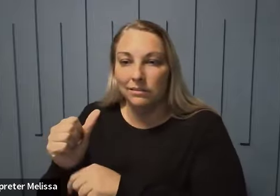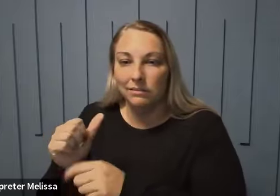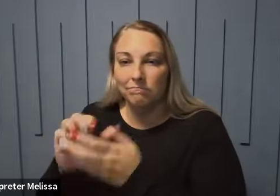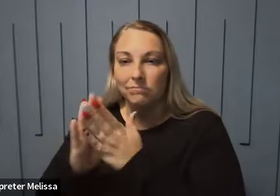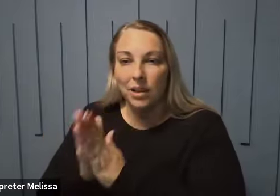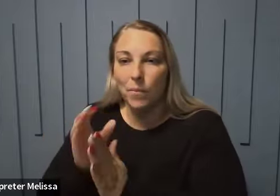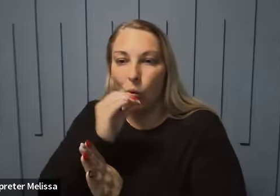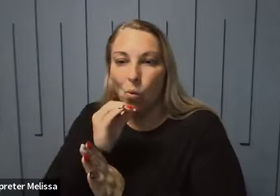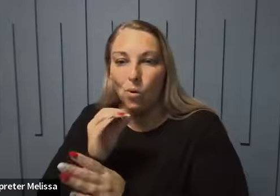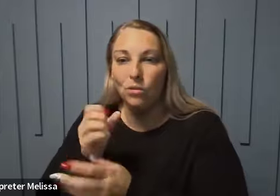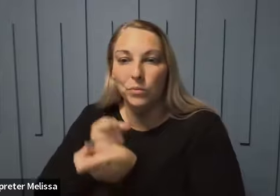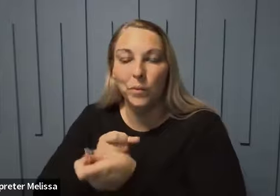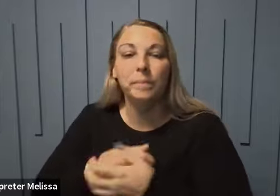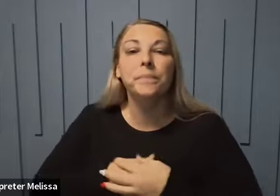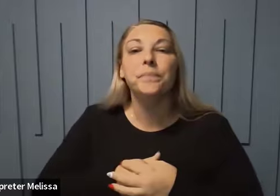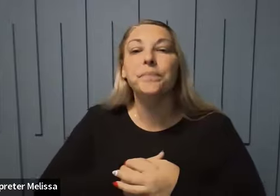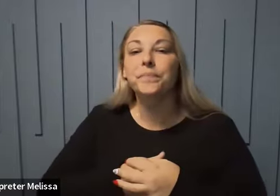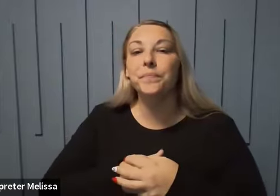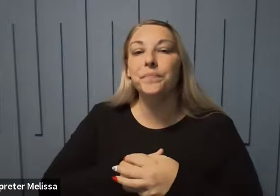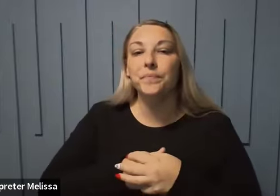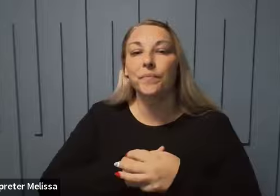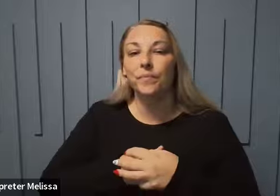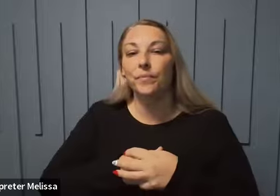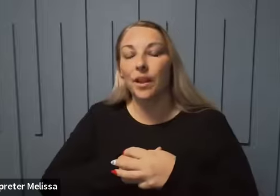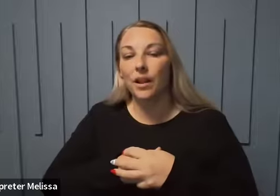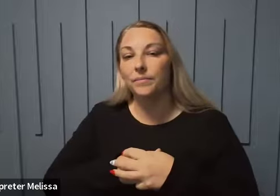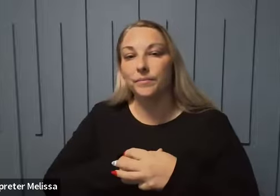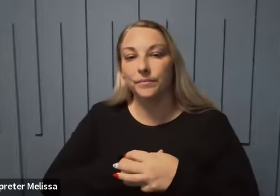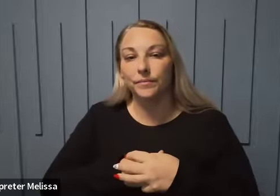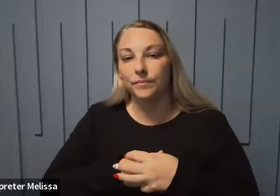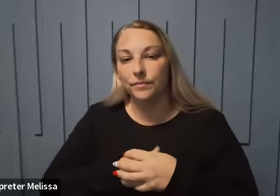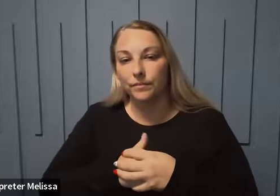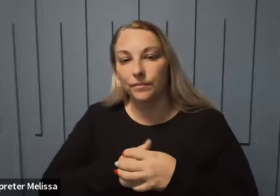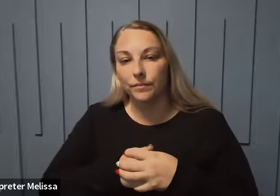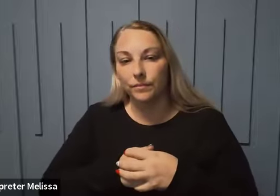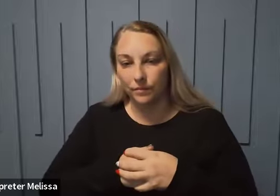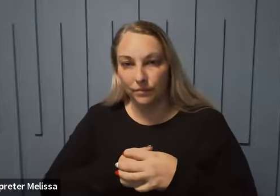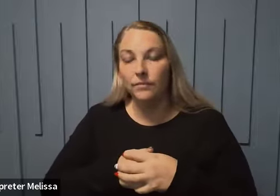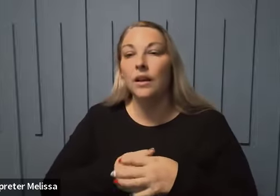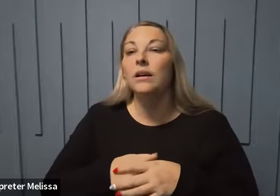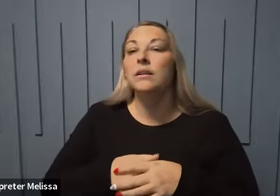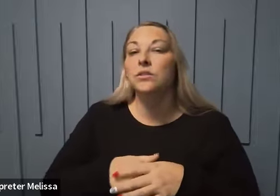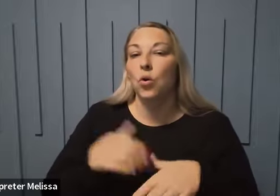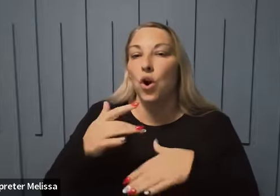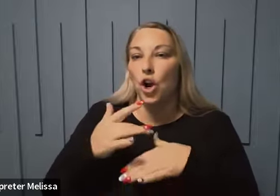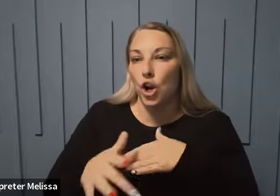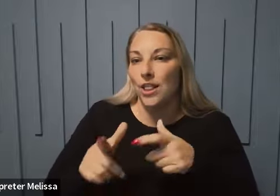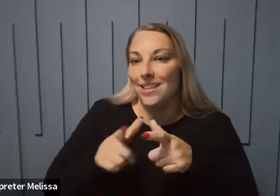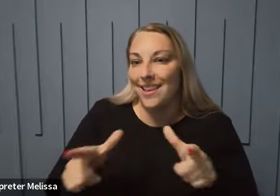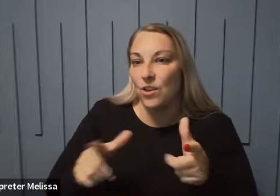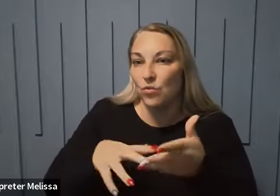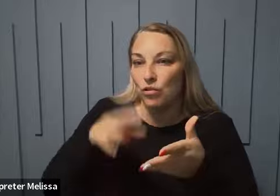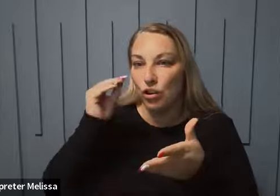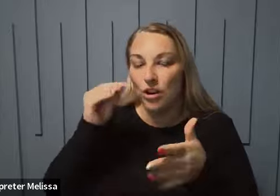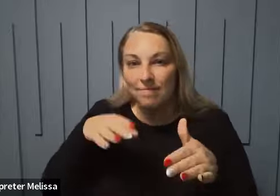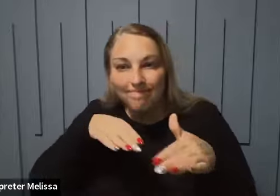So all that to say, accessibility and early language learning is still critical. And this